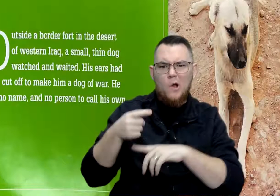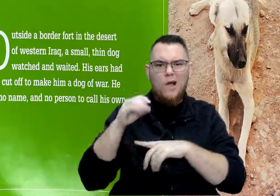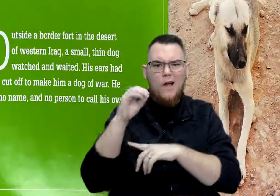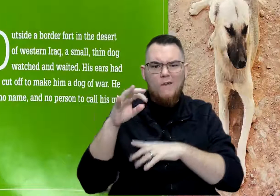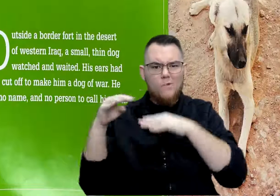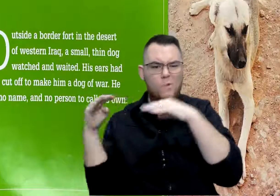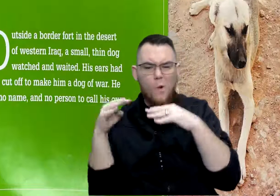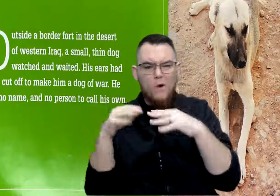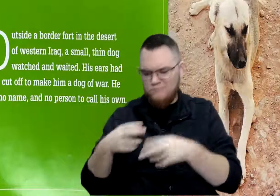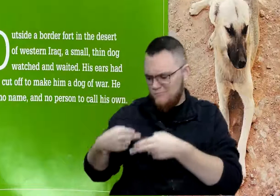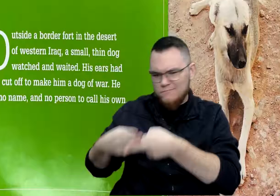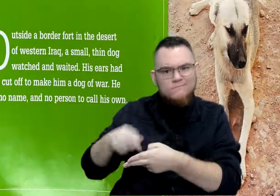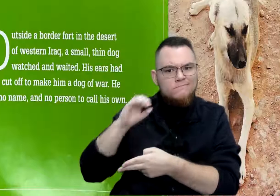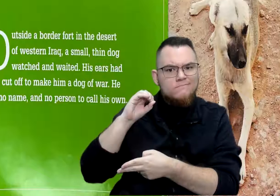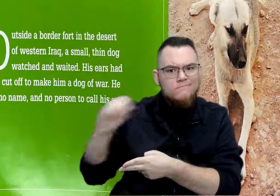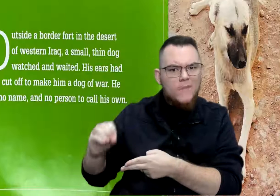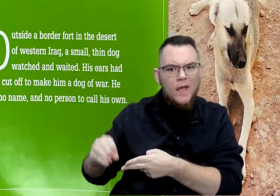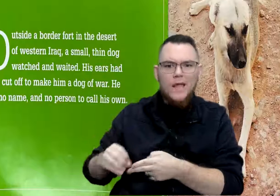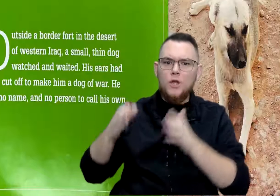no person to call his own.